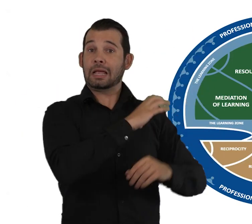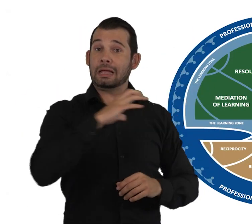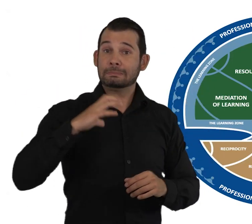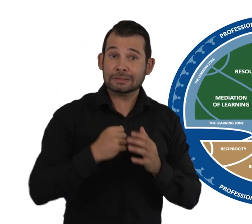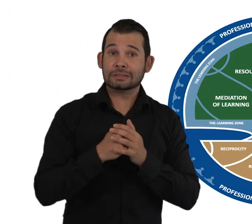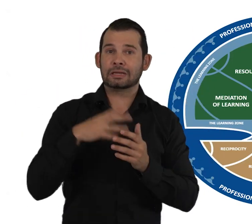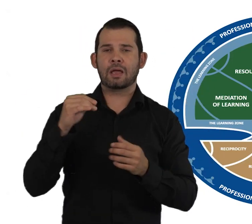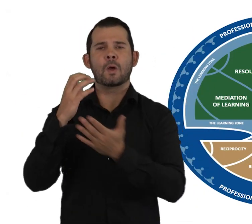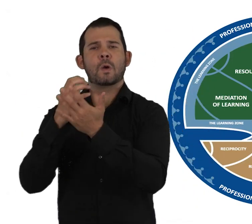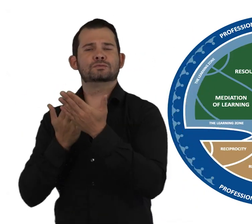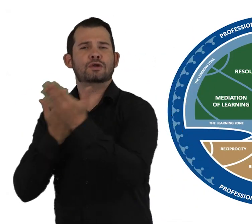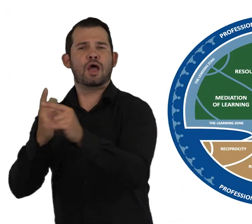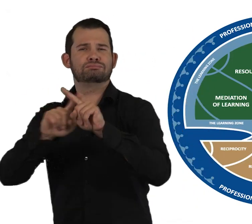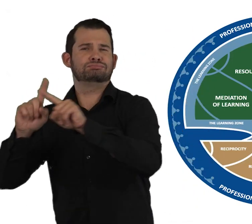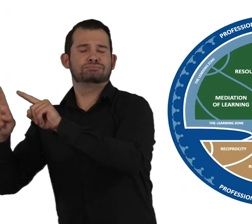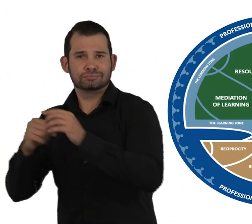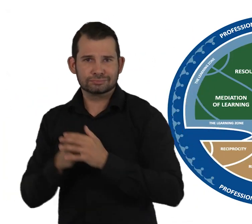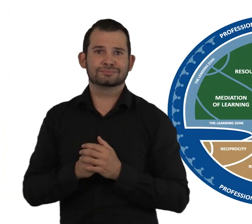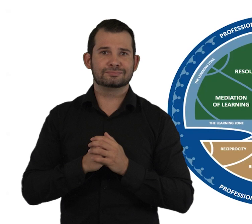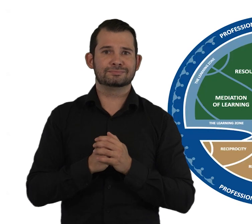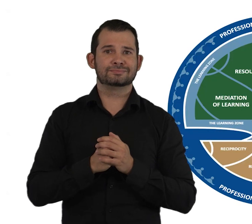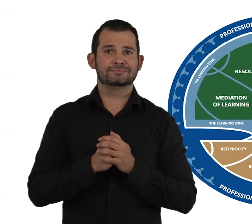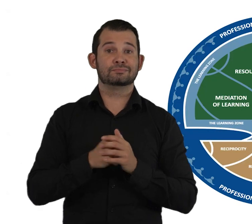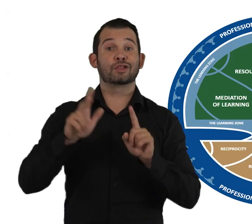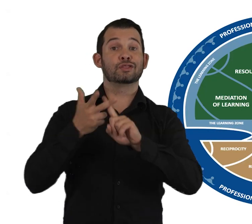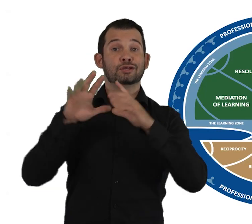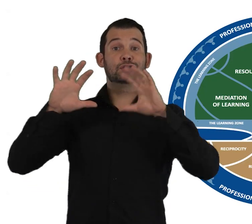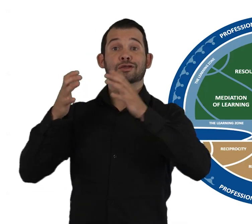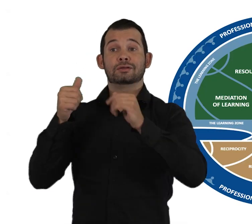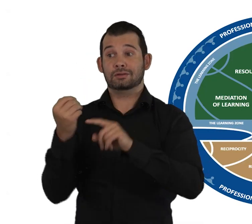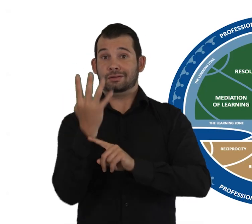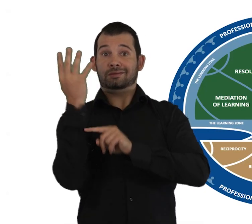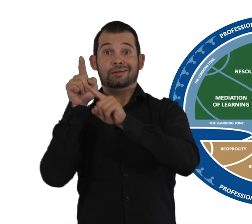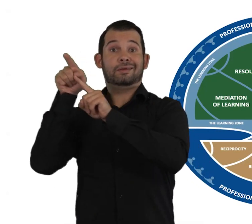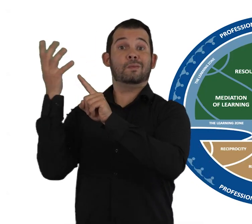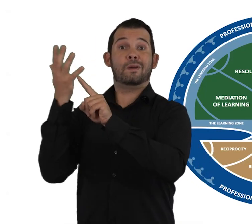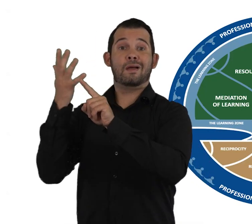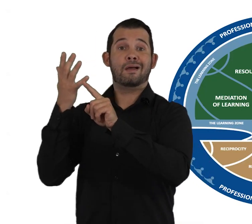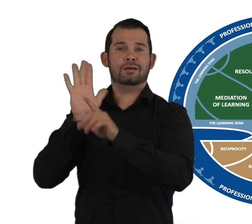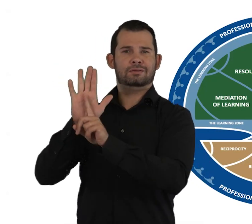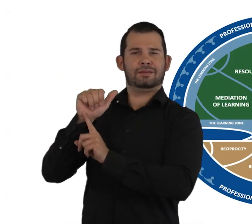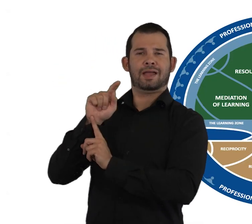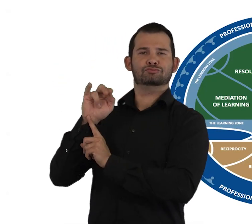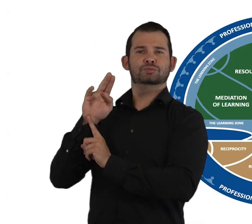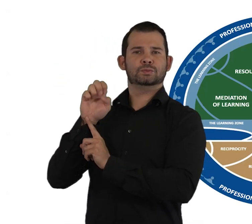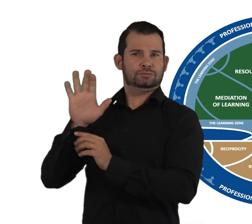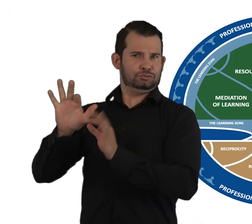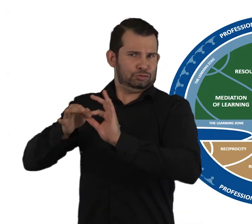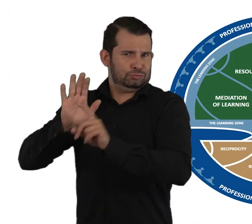course offerings. The third component of the branches are the attributes of the interpreter. a